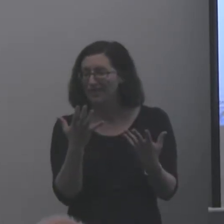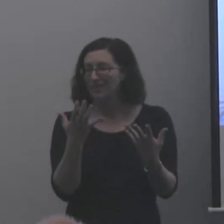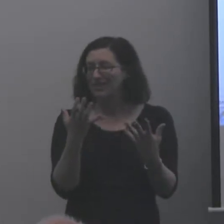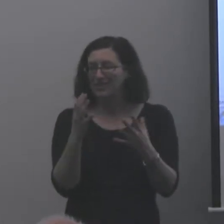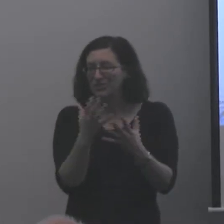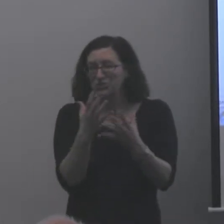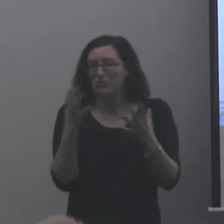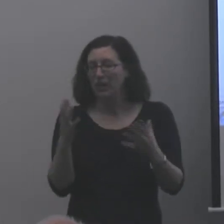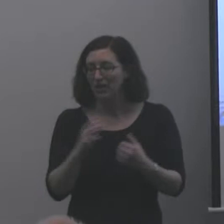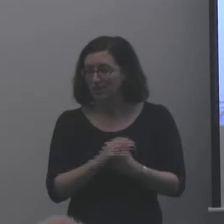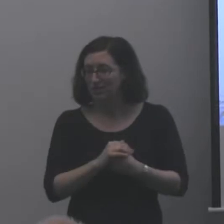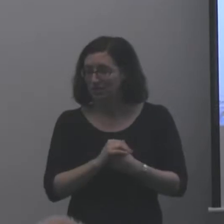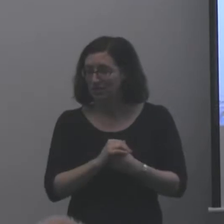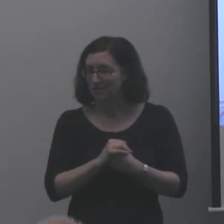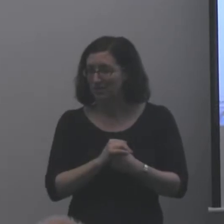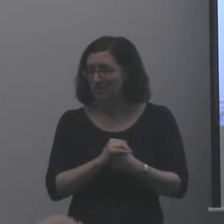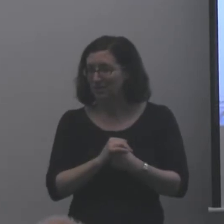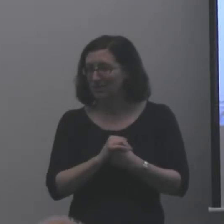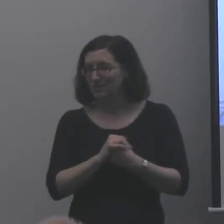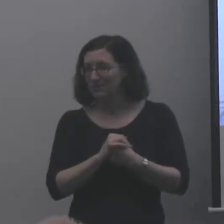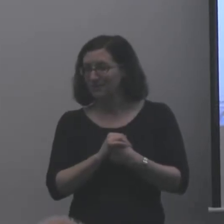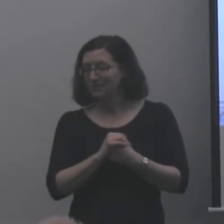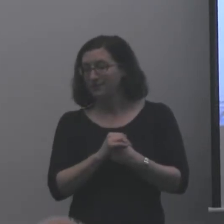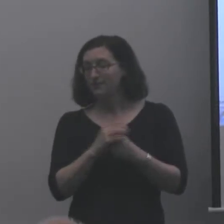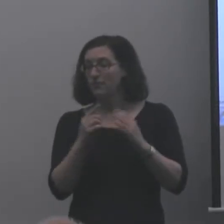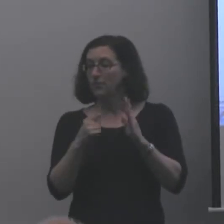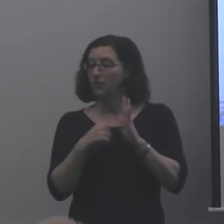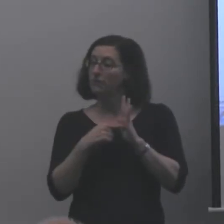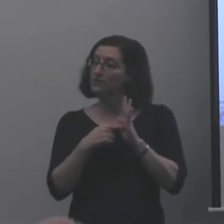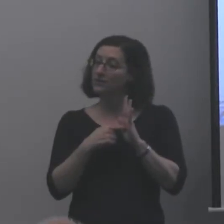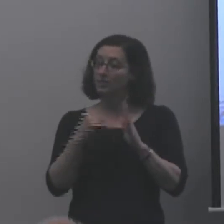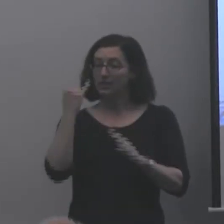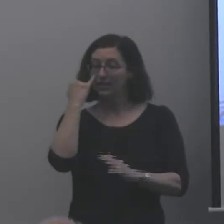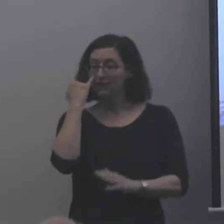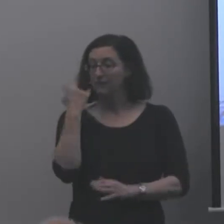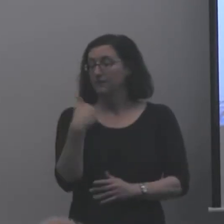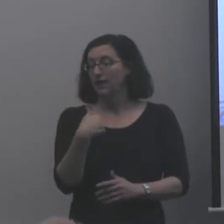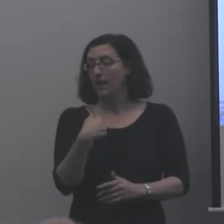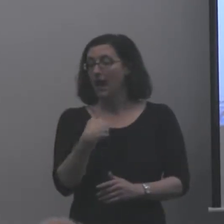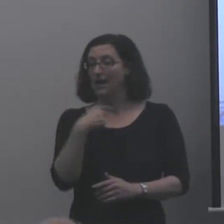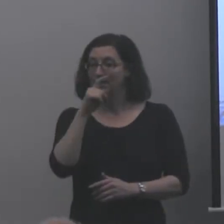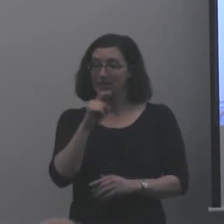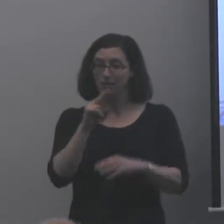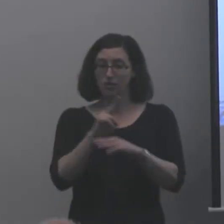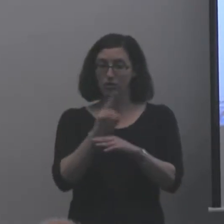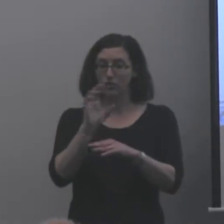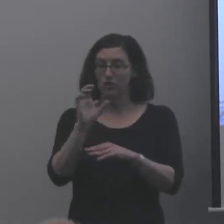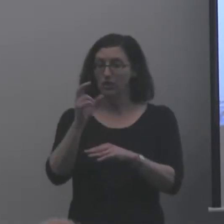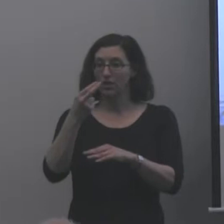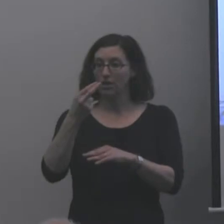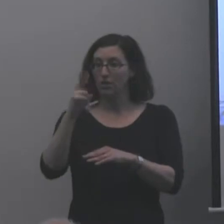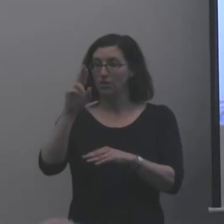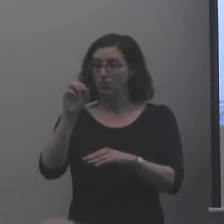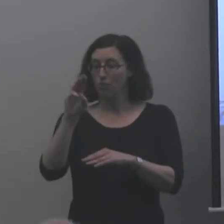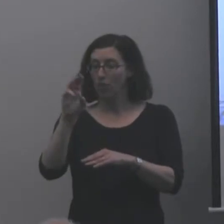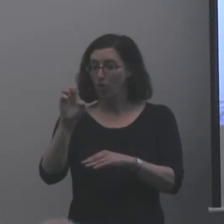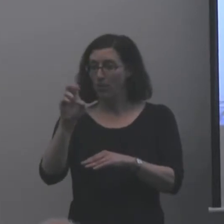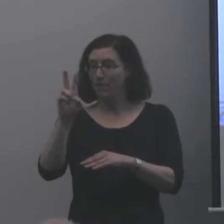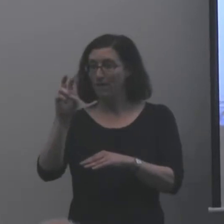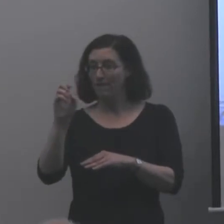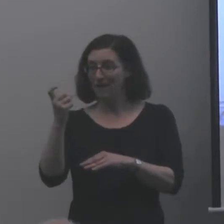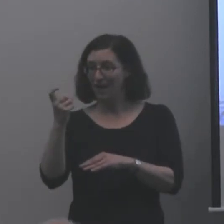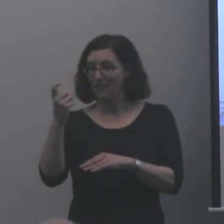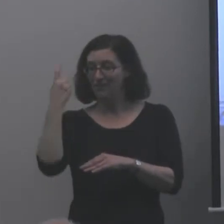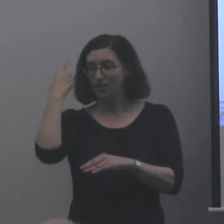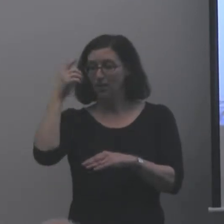And that's one of the things that, like Chancey said, if I have to use Chromebox to be able to access Google Docs,